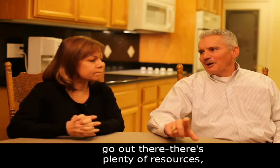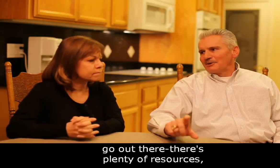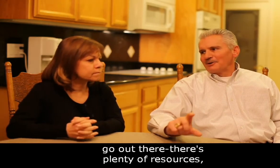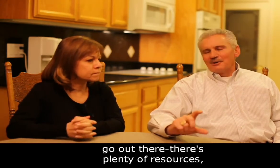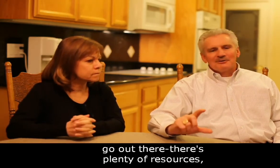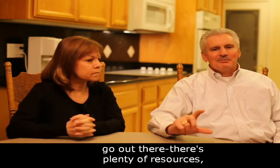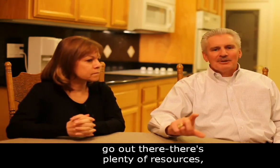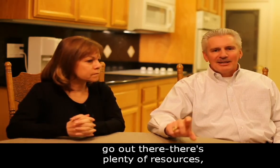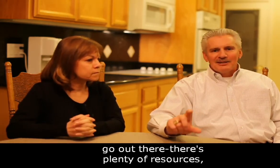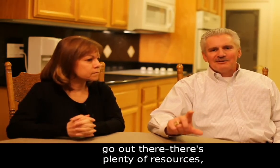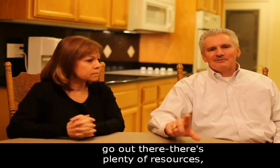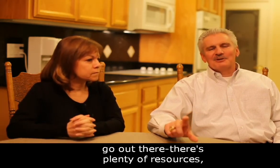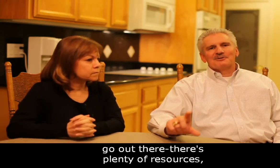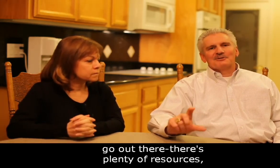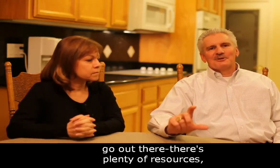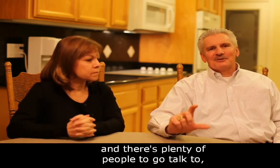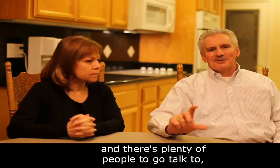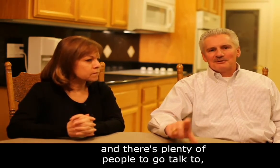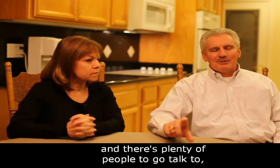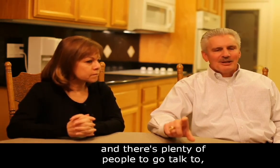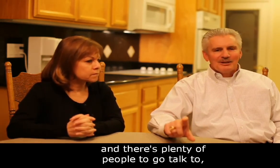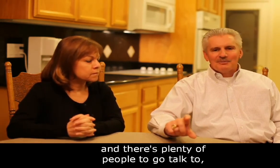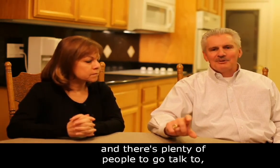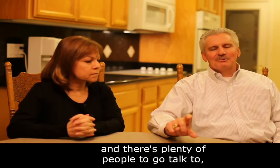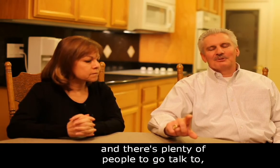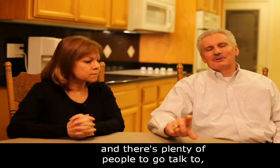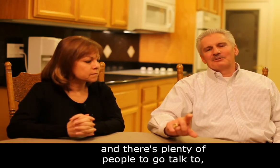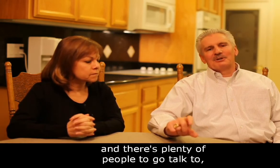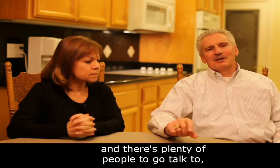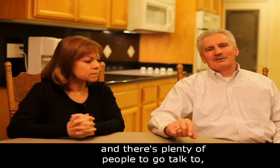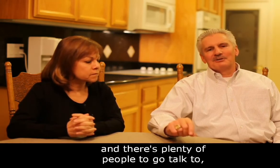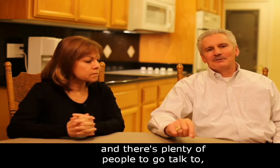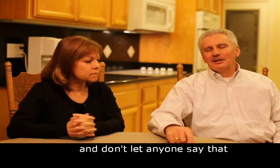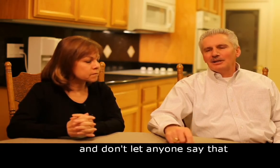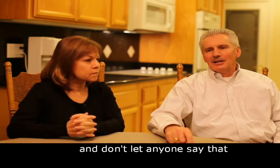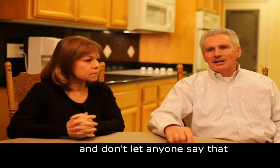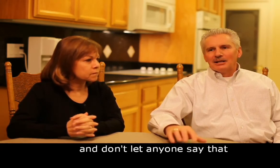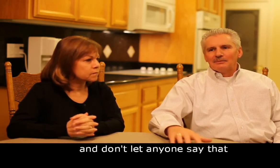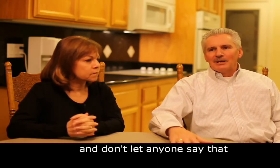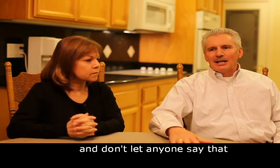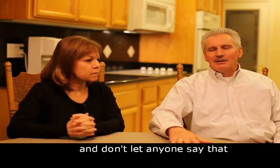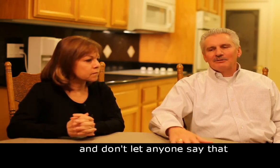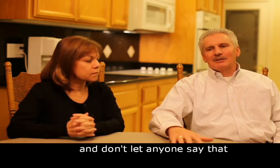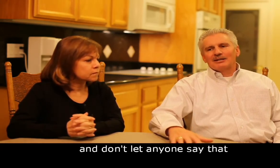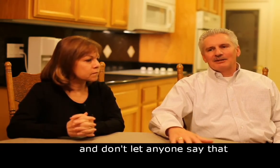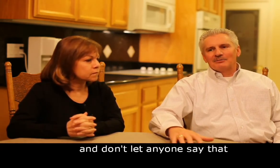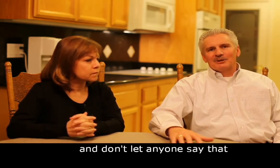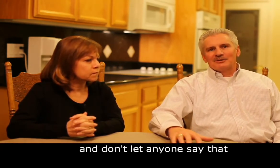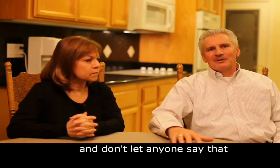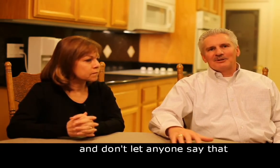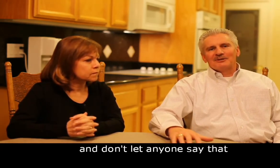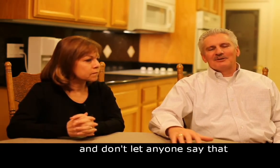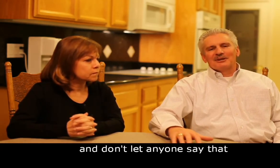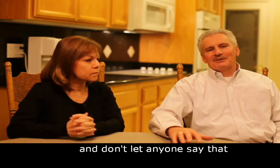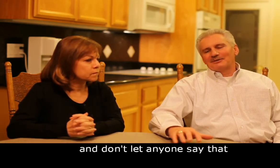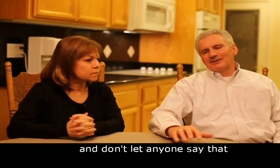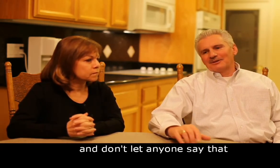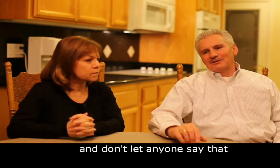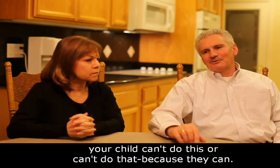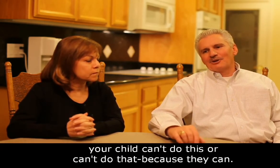there. There's plenty of resources. There's plenty of people to go talk to. And don't let anybody say that your child